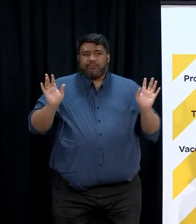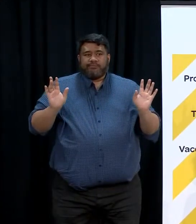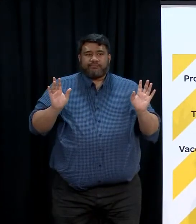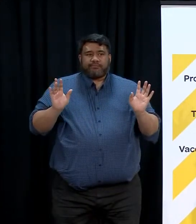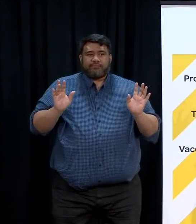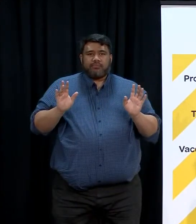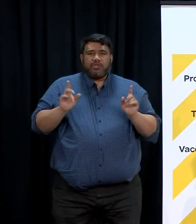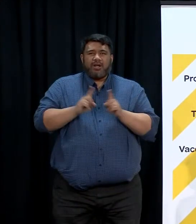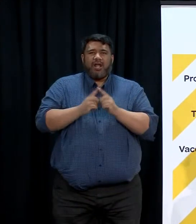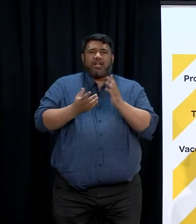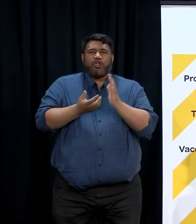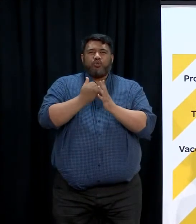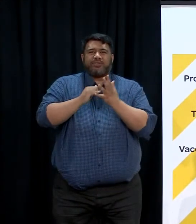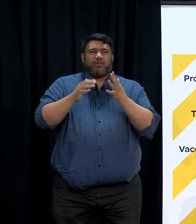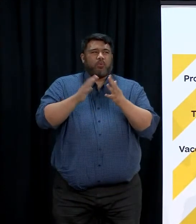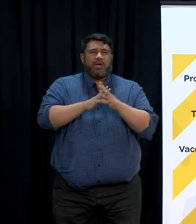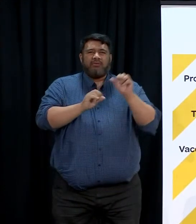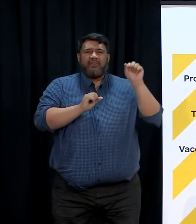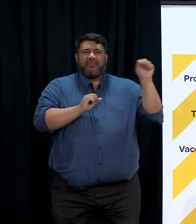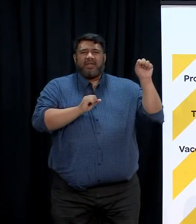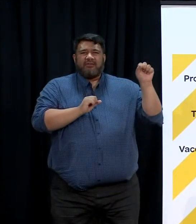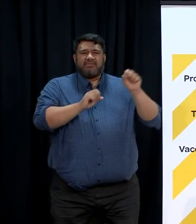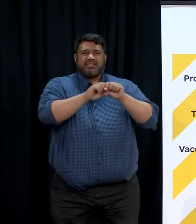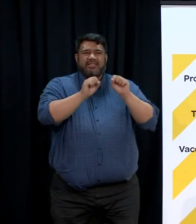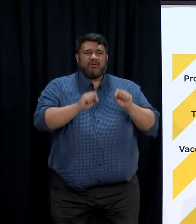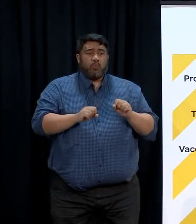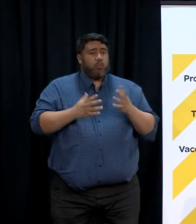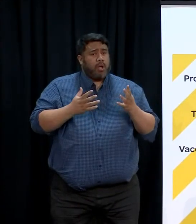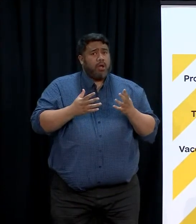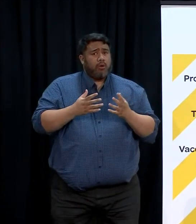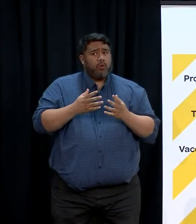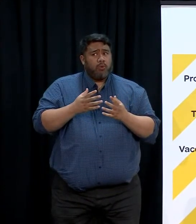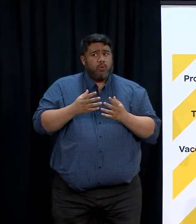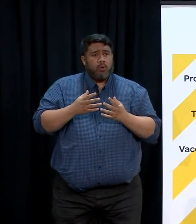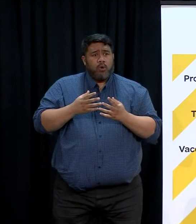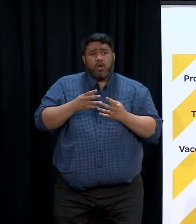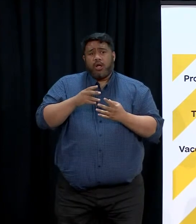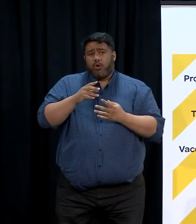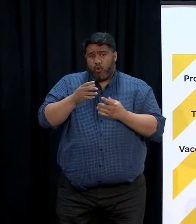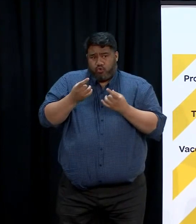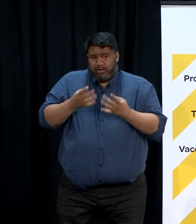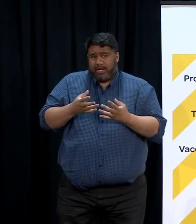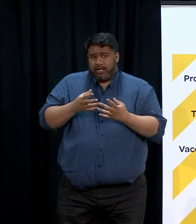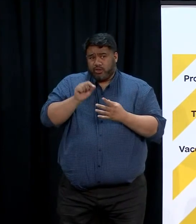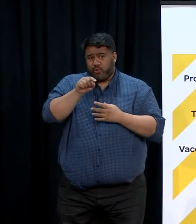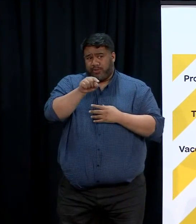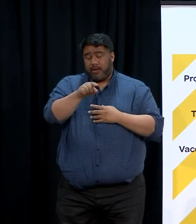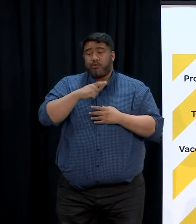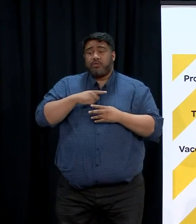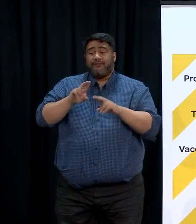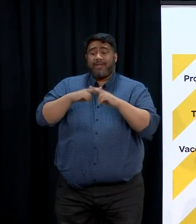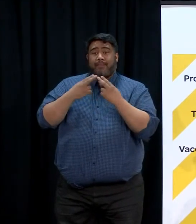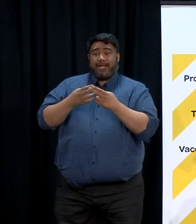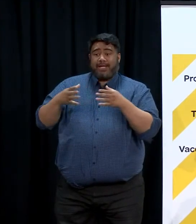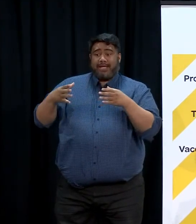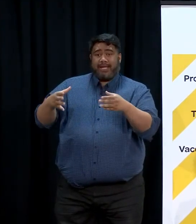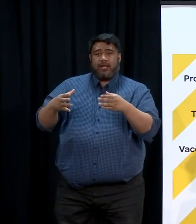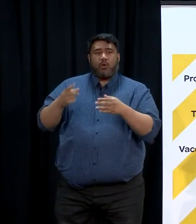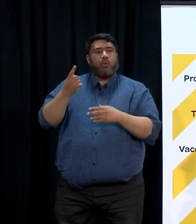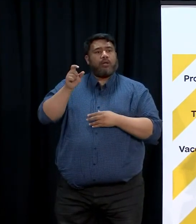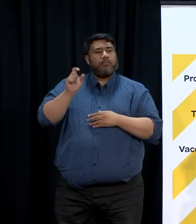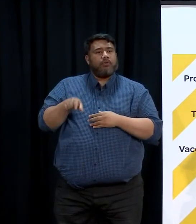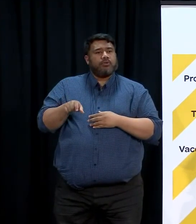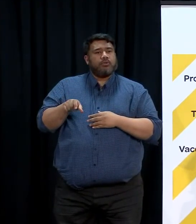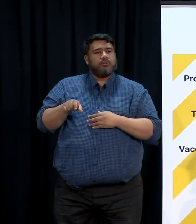used in New South Wales? Well, in a sense, we do that already, because for many families, if someone's gone